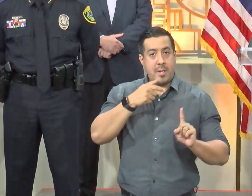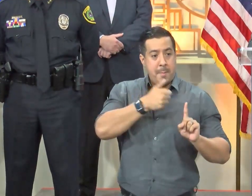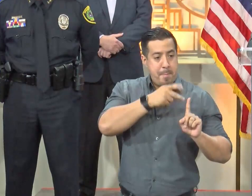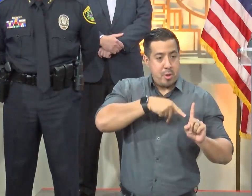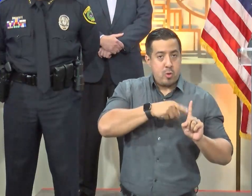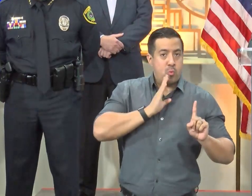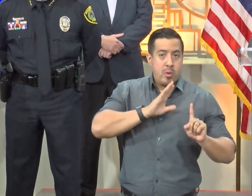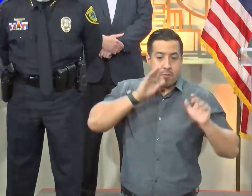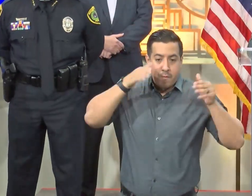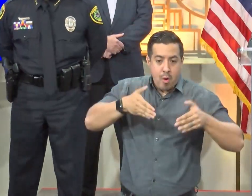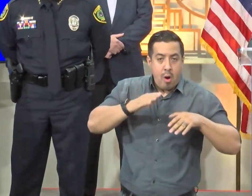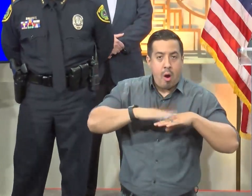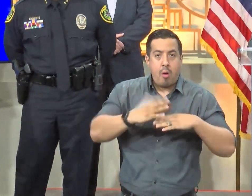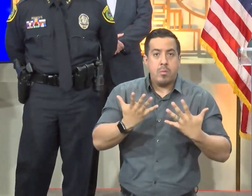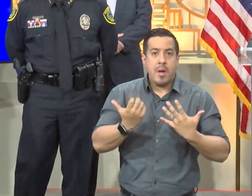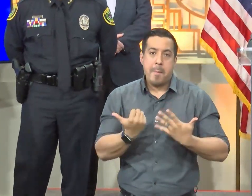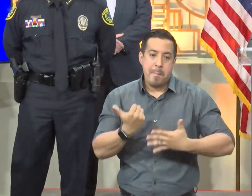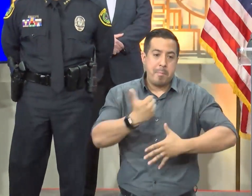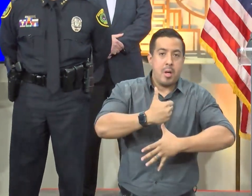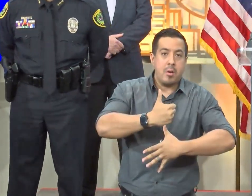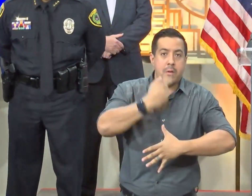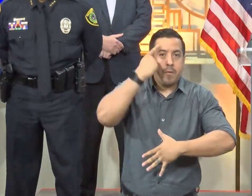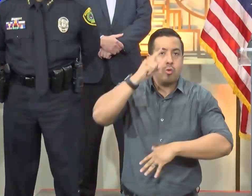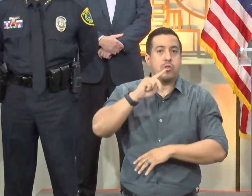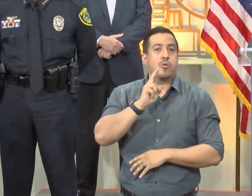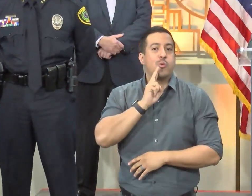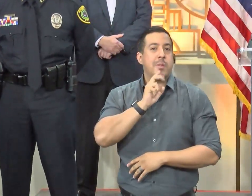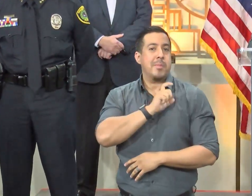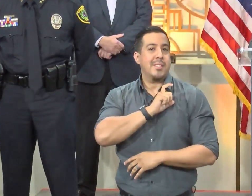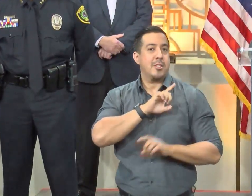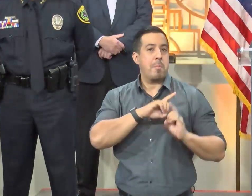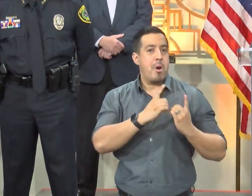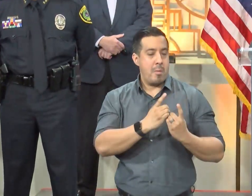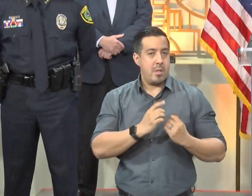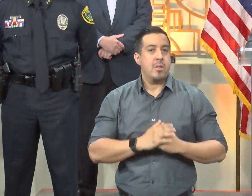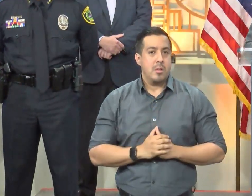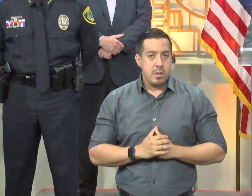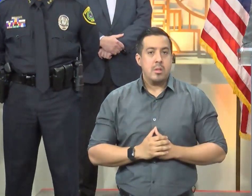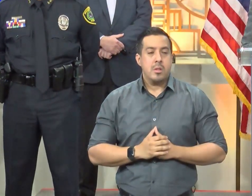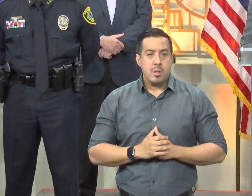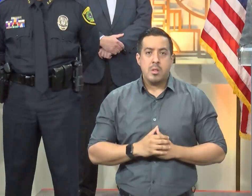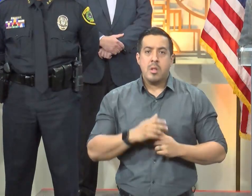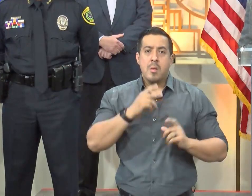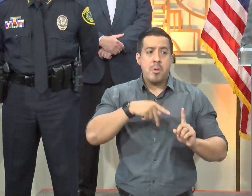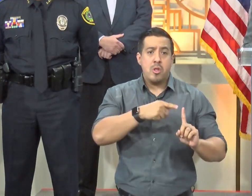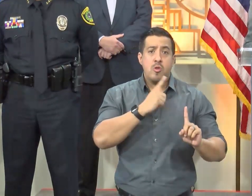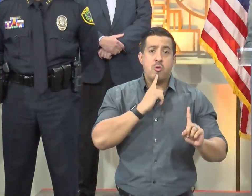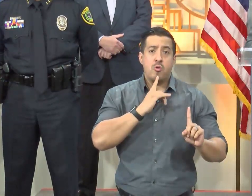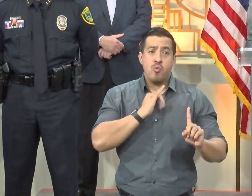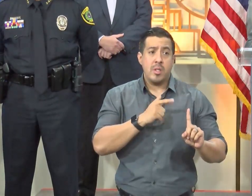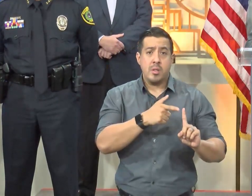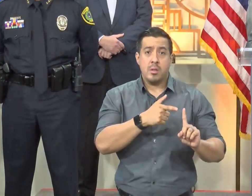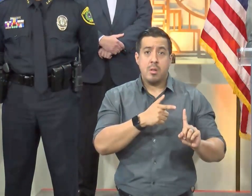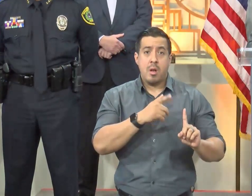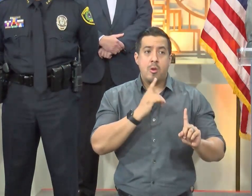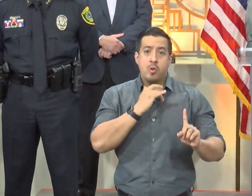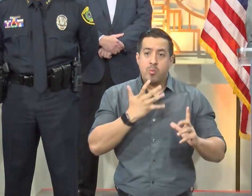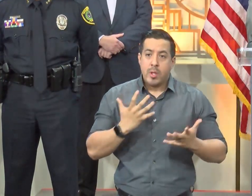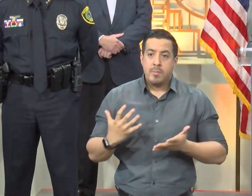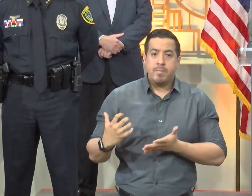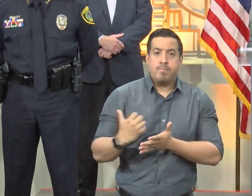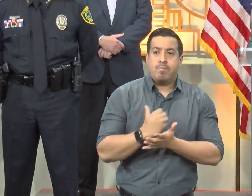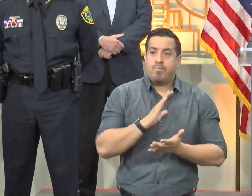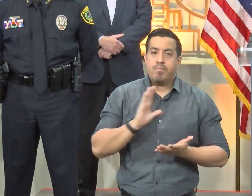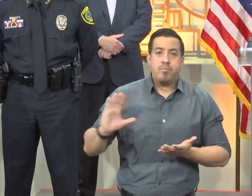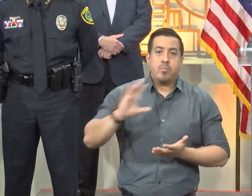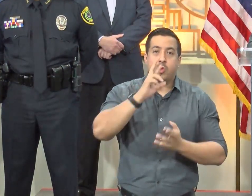the priorities of the Houston Police Department. And someone who has earned the respect of the